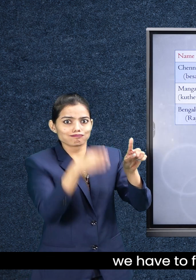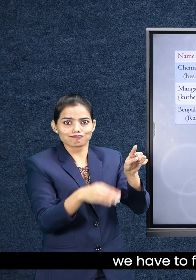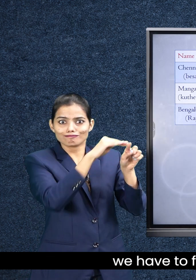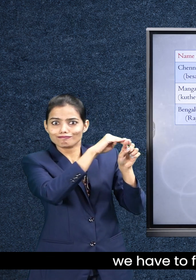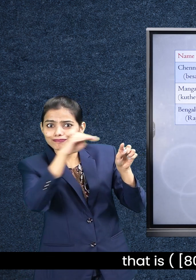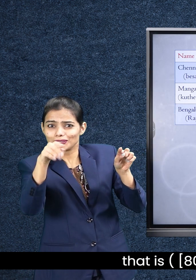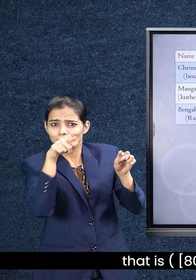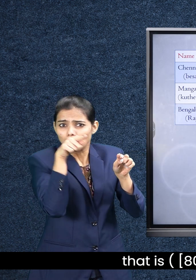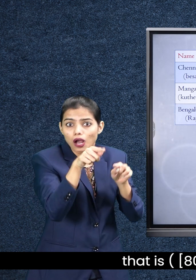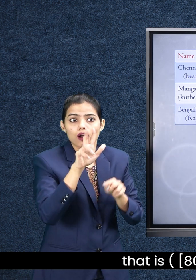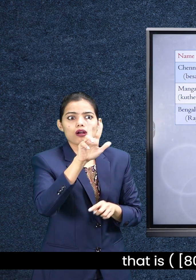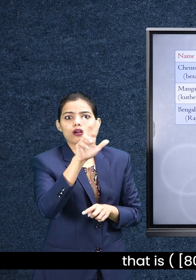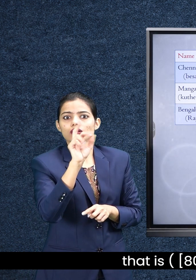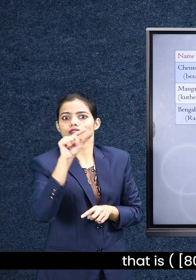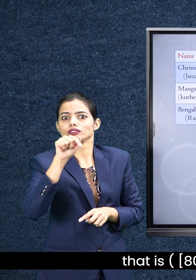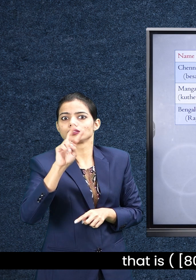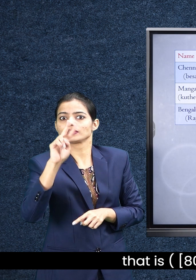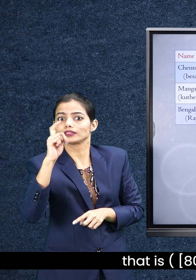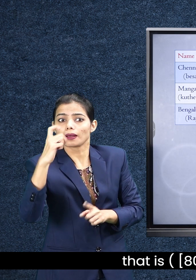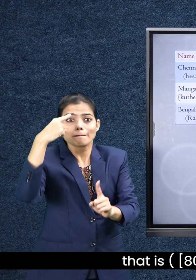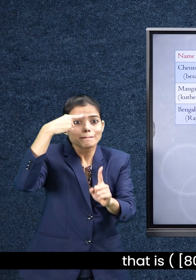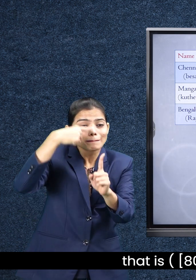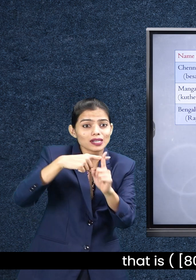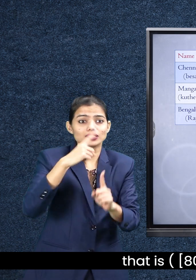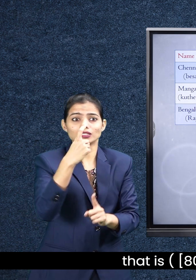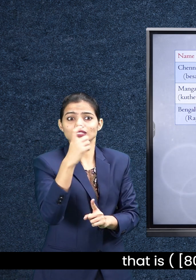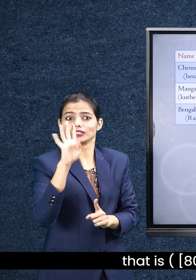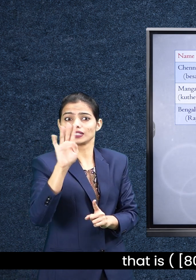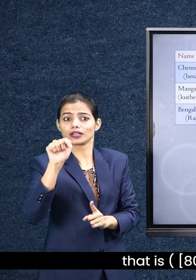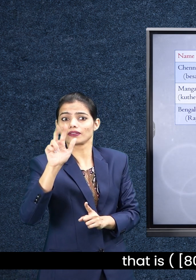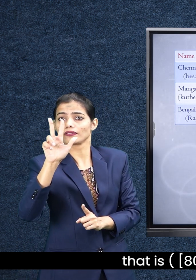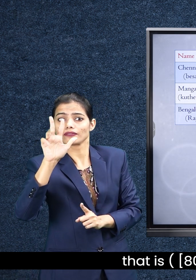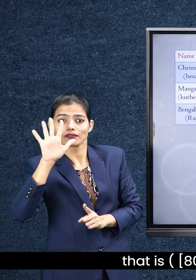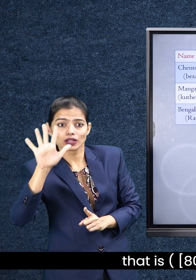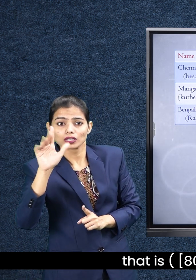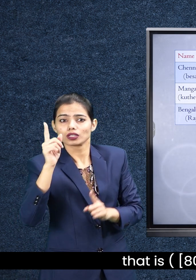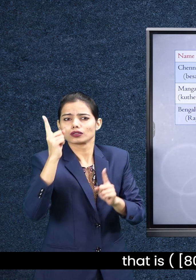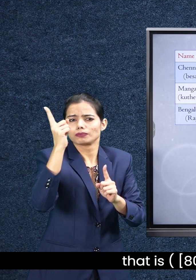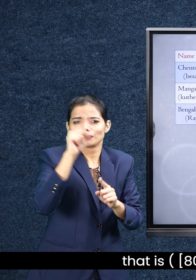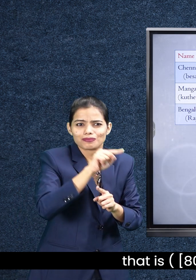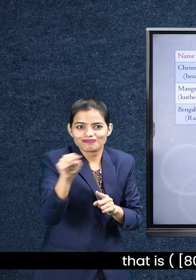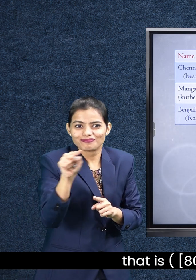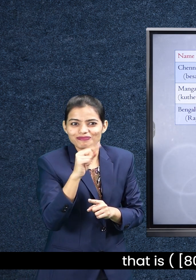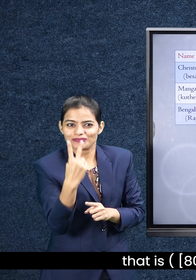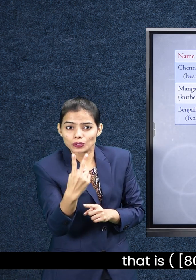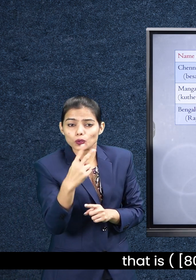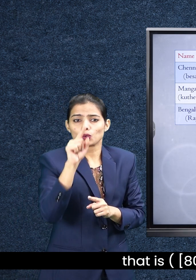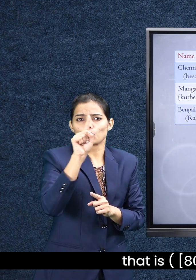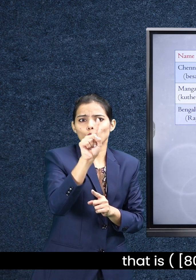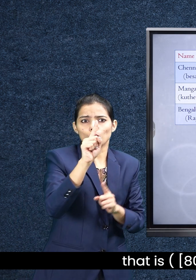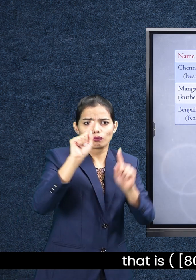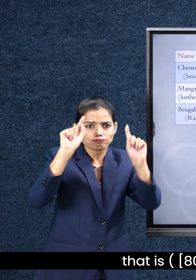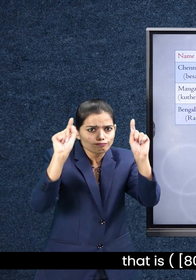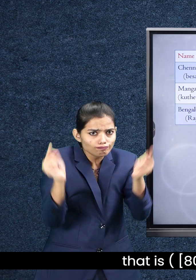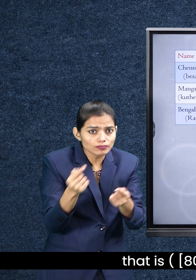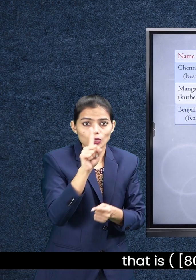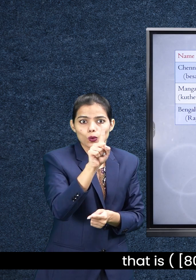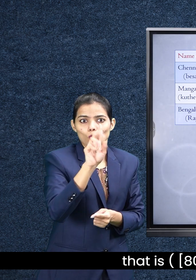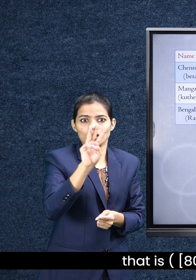coordinates, that is 80.27 plus 74.85 by 2, 13